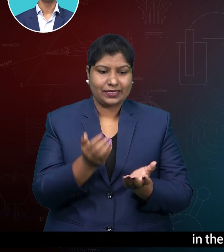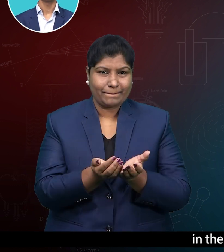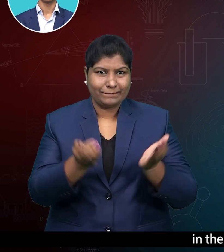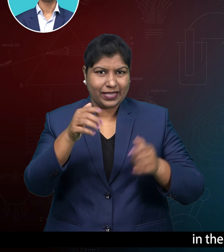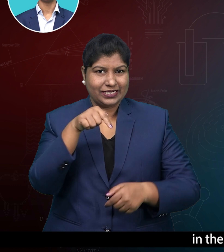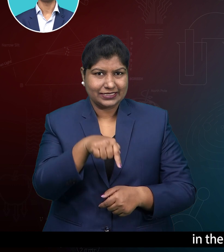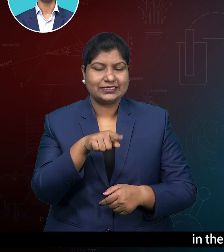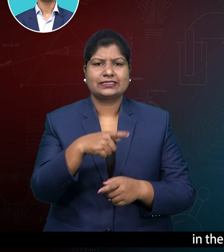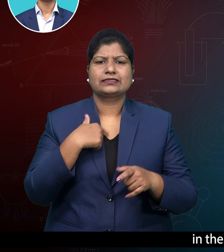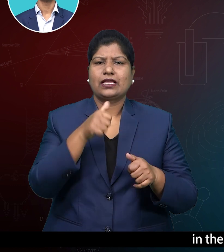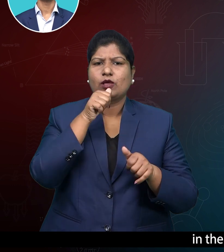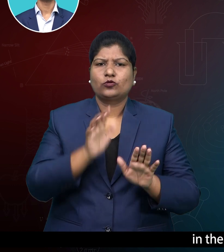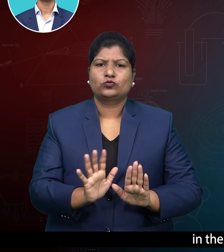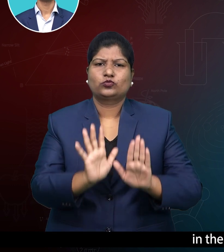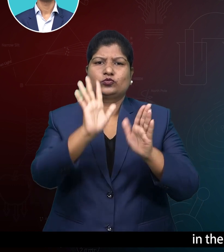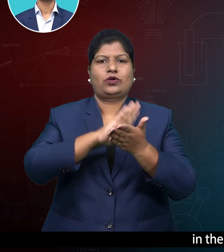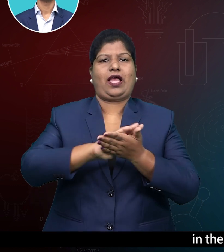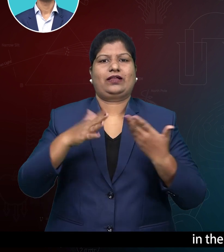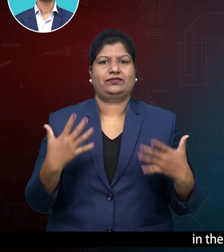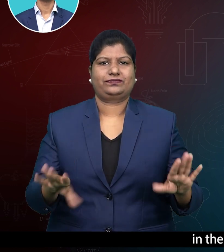beaker is vaporized.